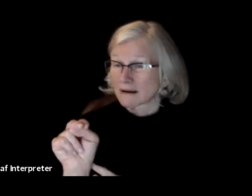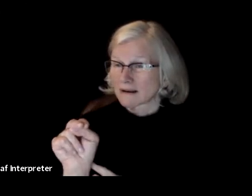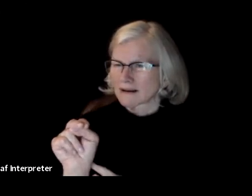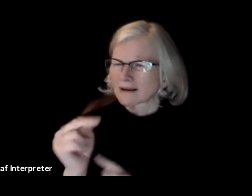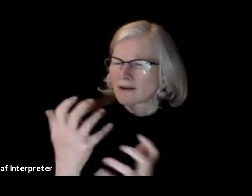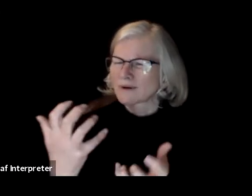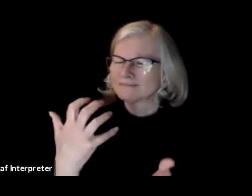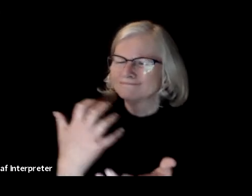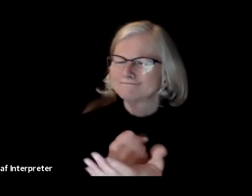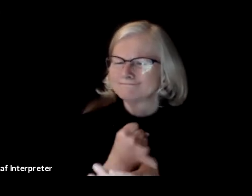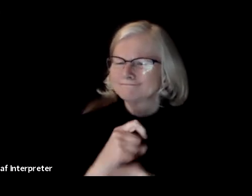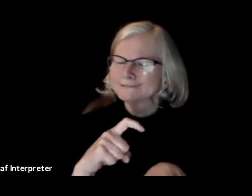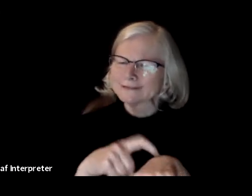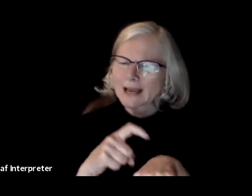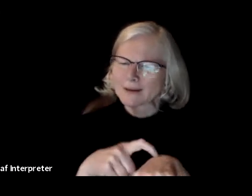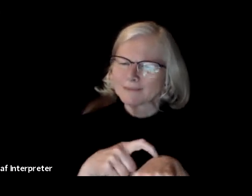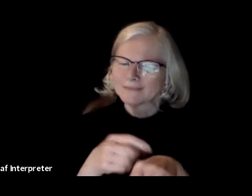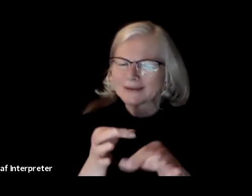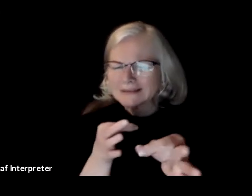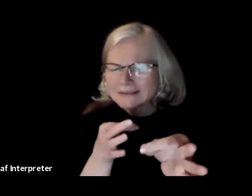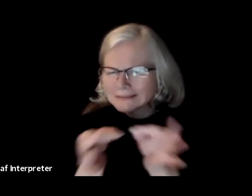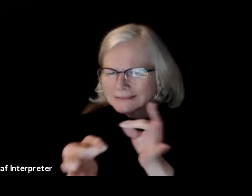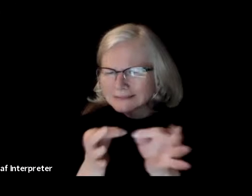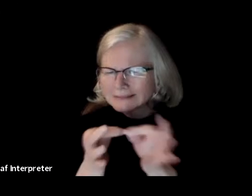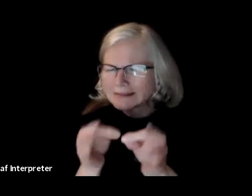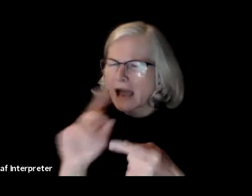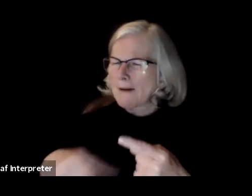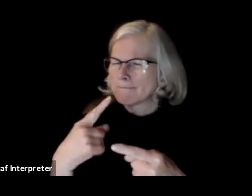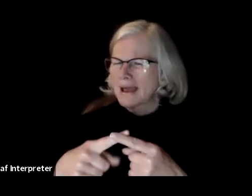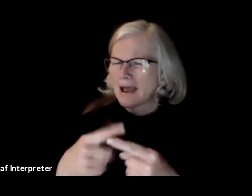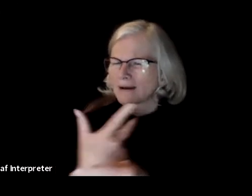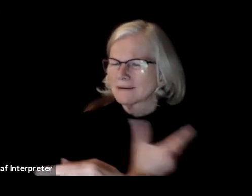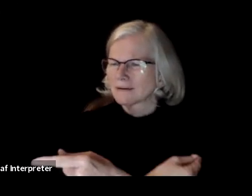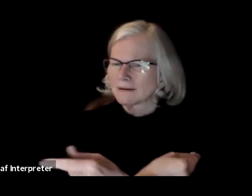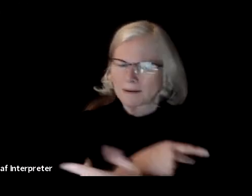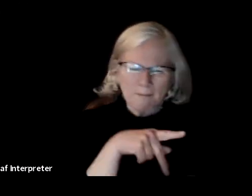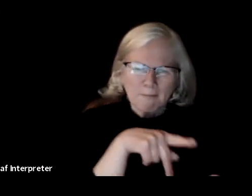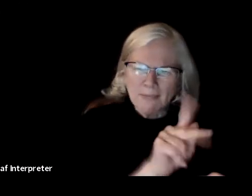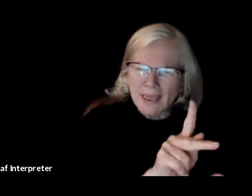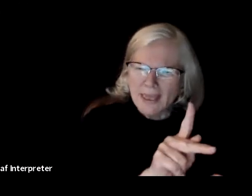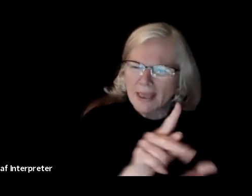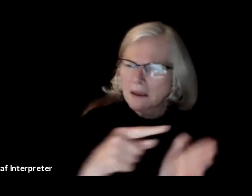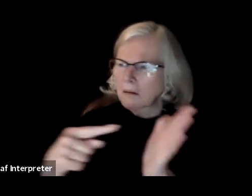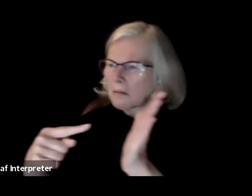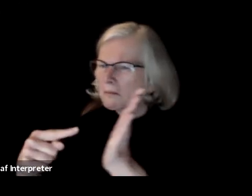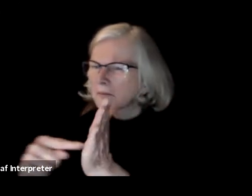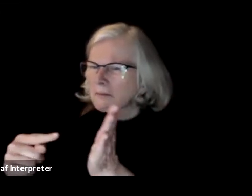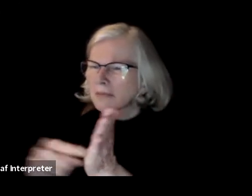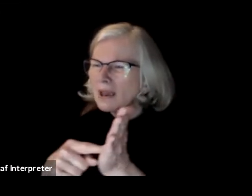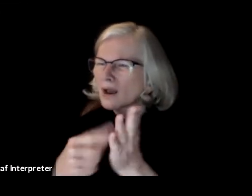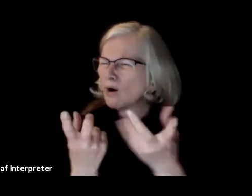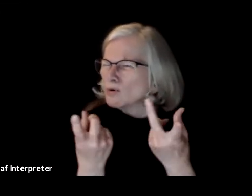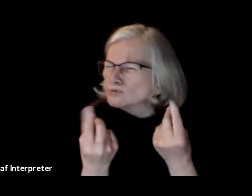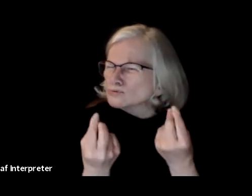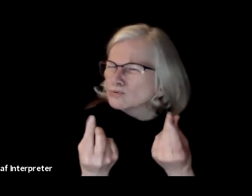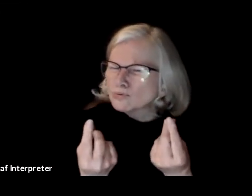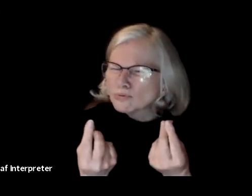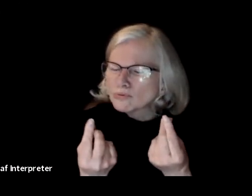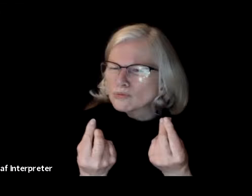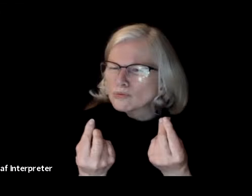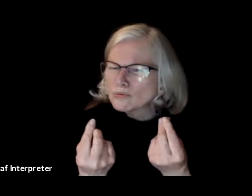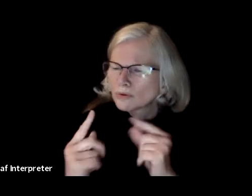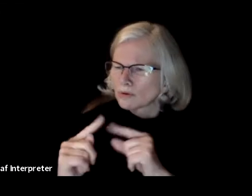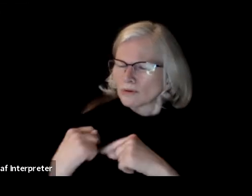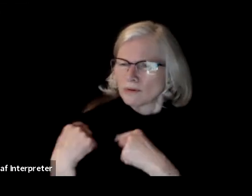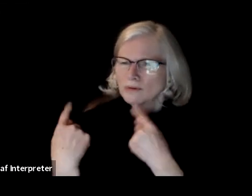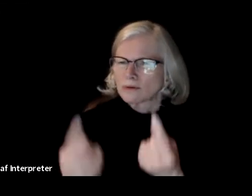billing or not billing for COVID vaccine. We've been saying for months now that the COVID-19 vaccines are no cost to people